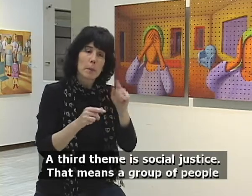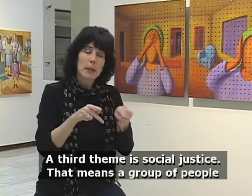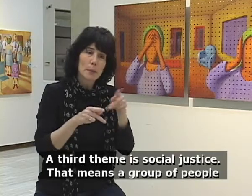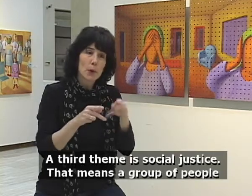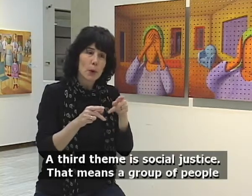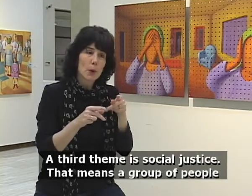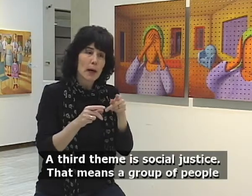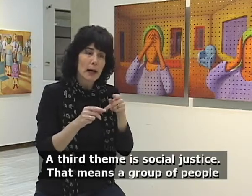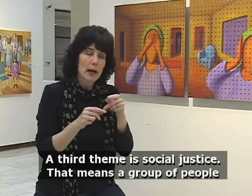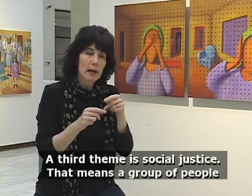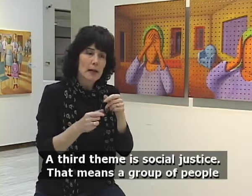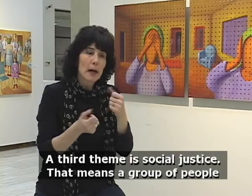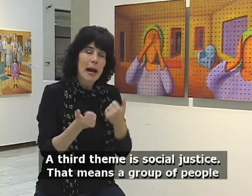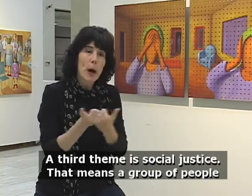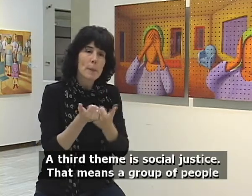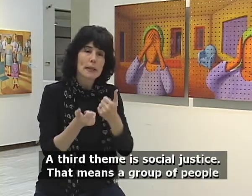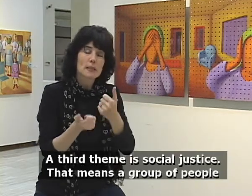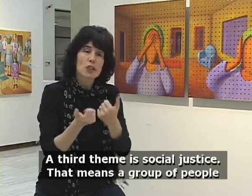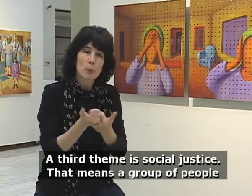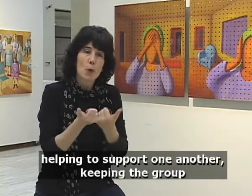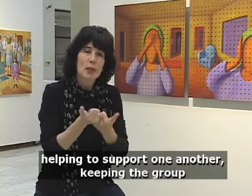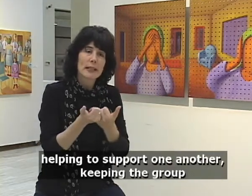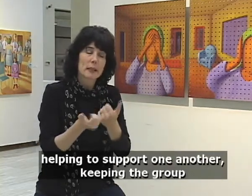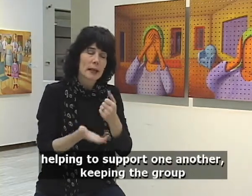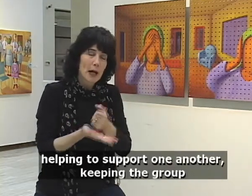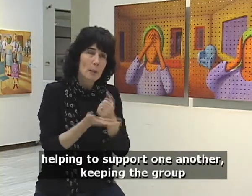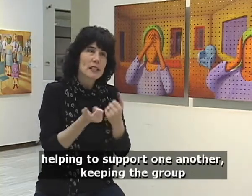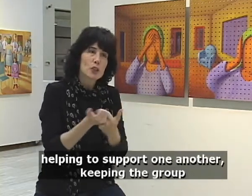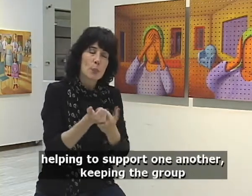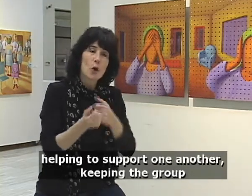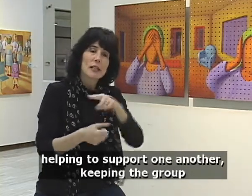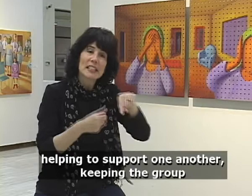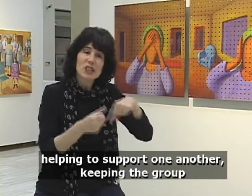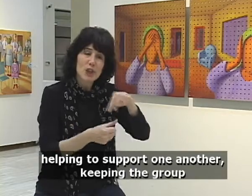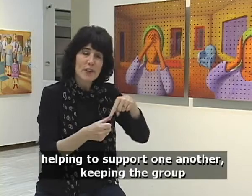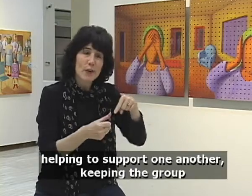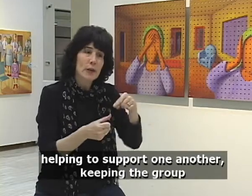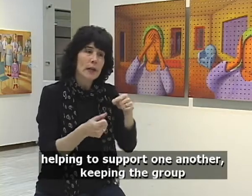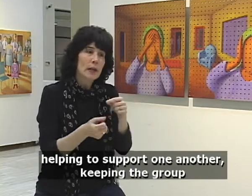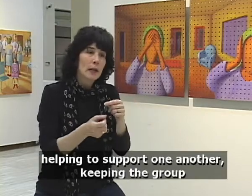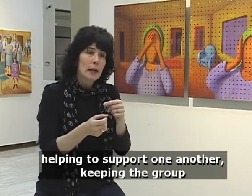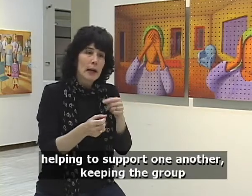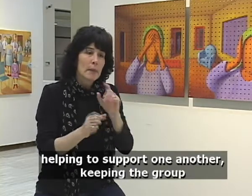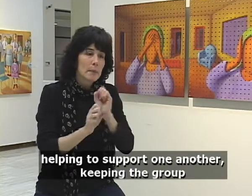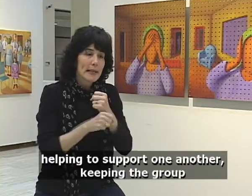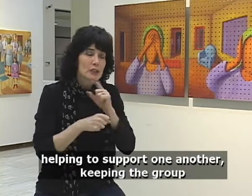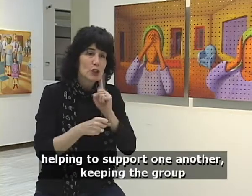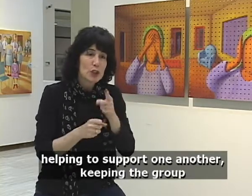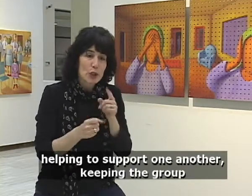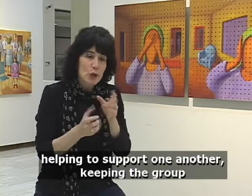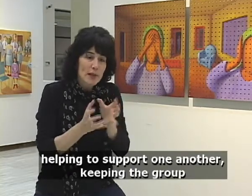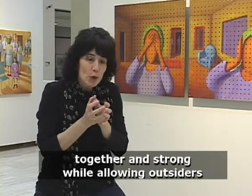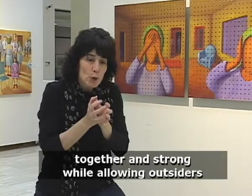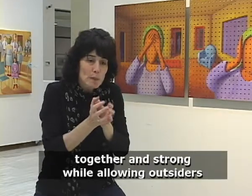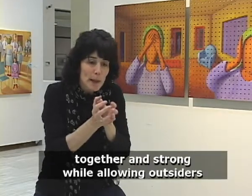That means a group of people helping to support one another, keeping the group together